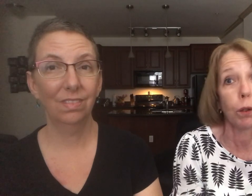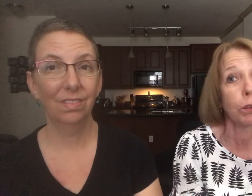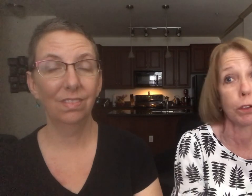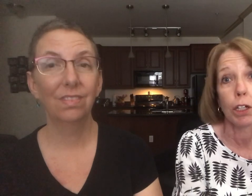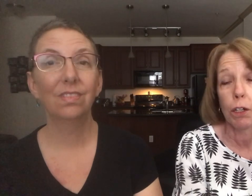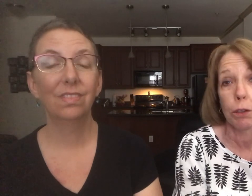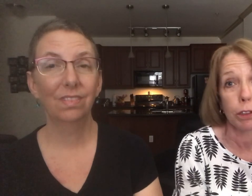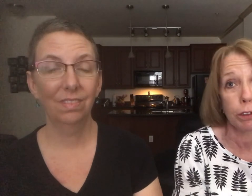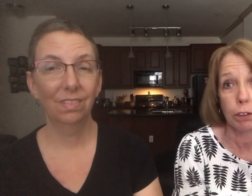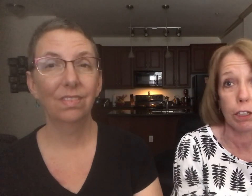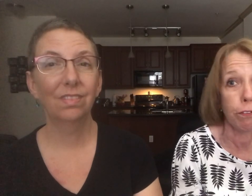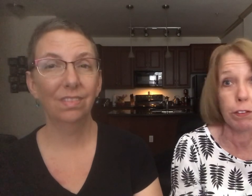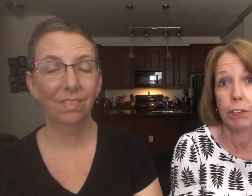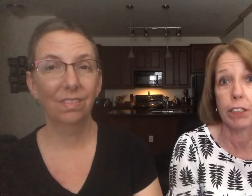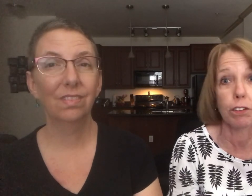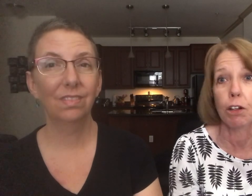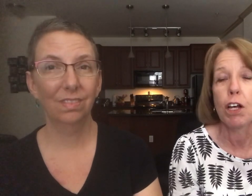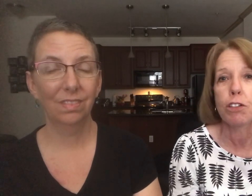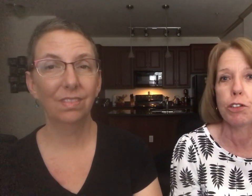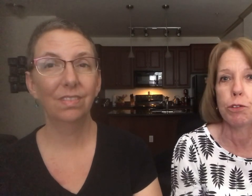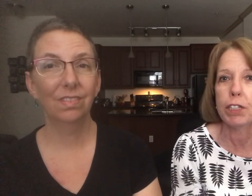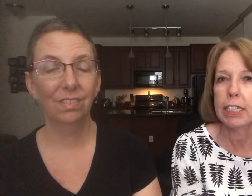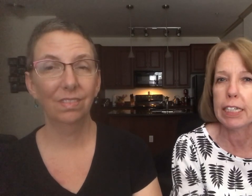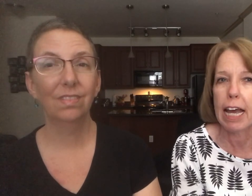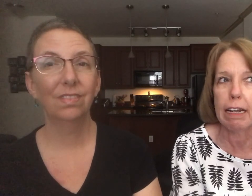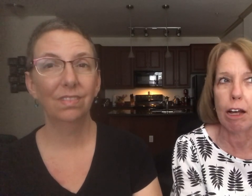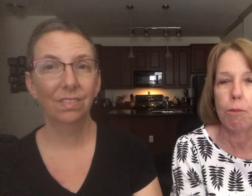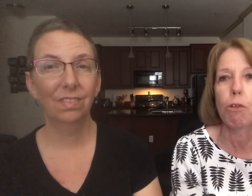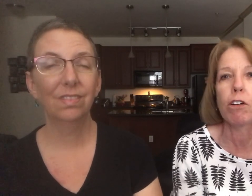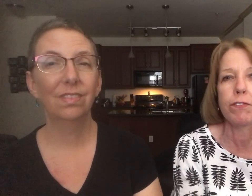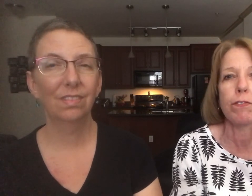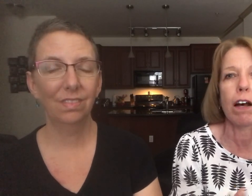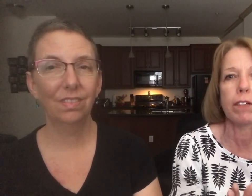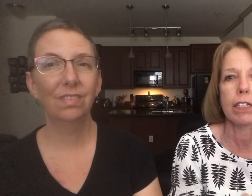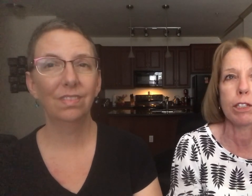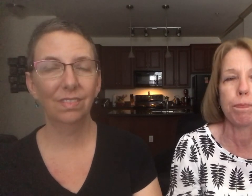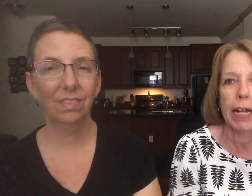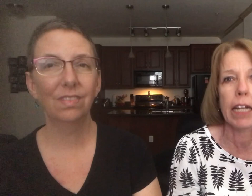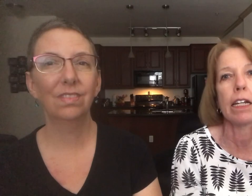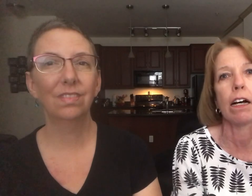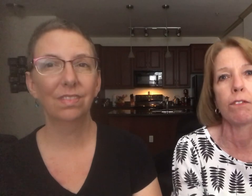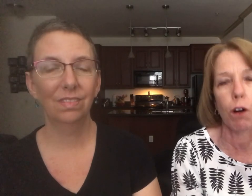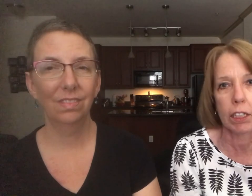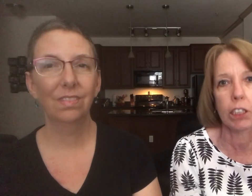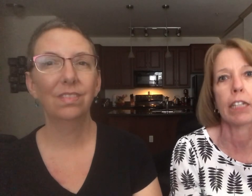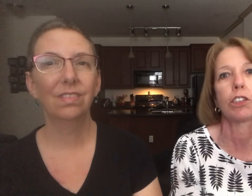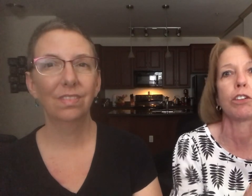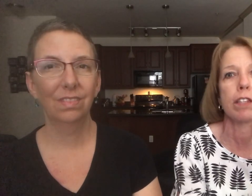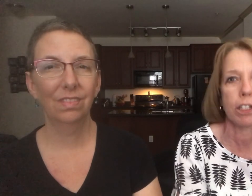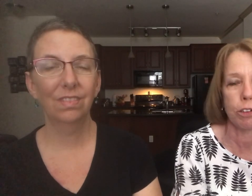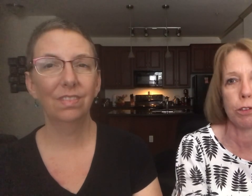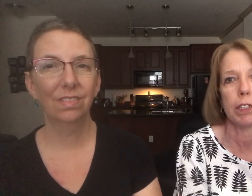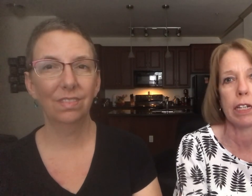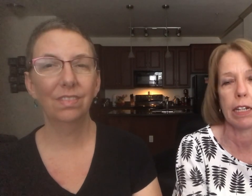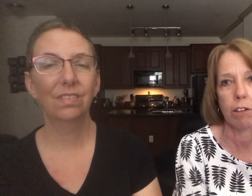old or you know, 50 years old. So you get more of a span of architecture than you do in